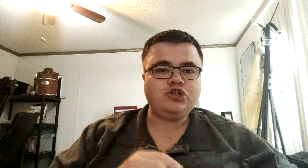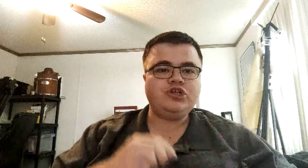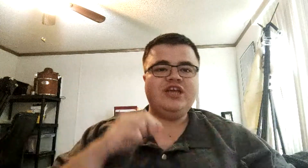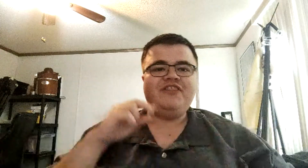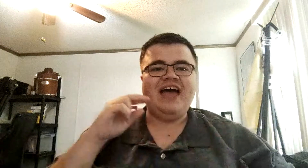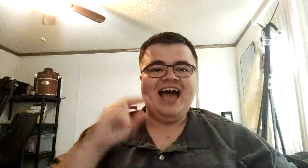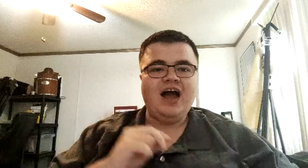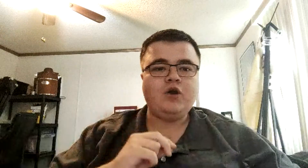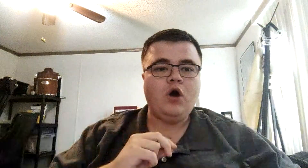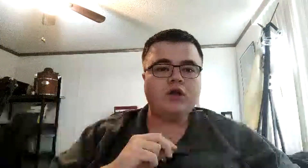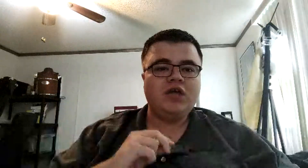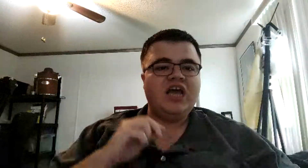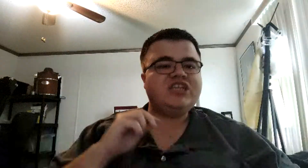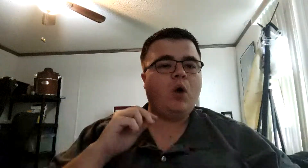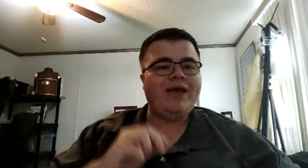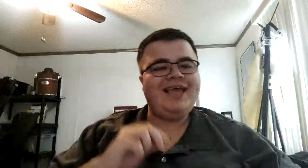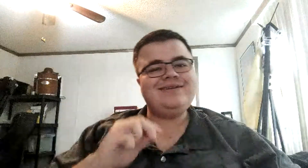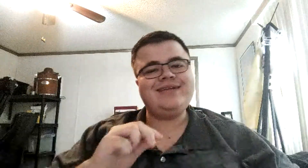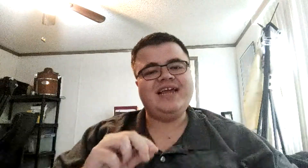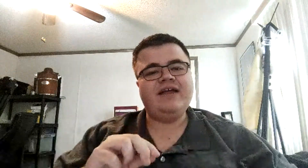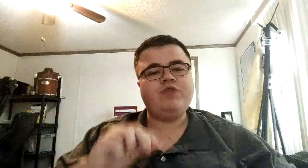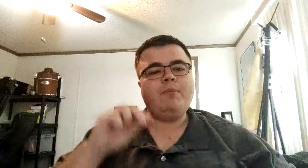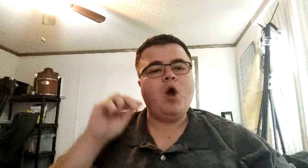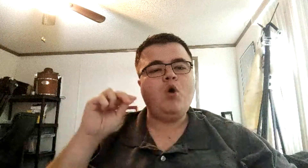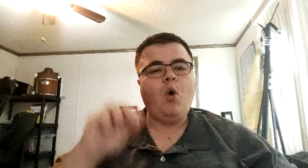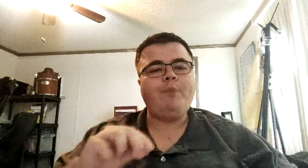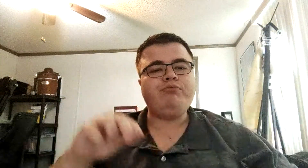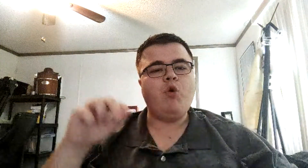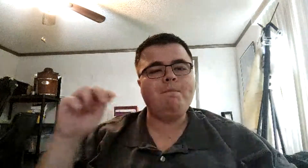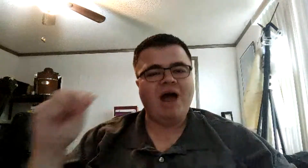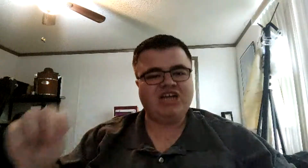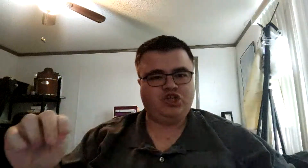teachers, the adults. It's okay to give them corporal punishment.